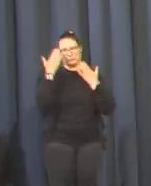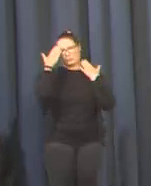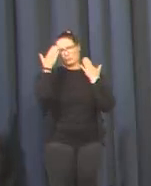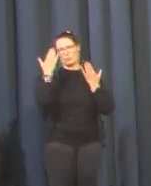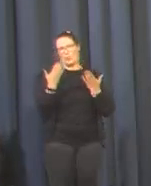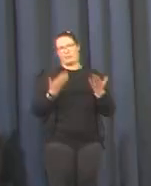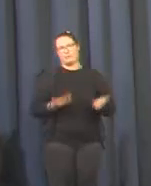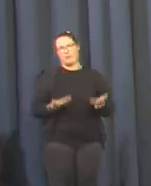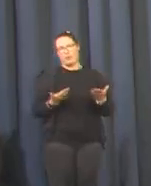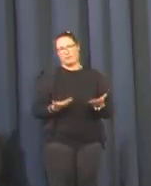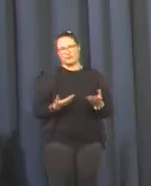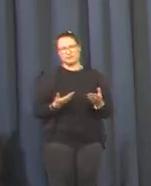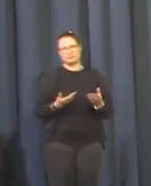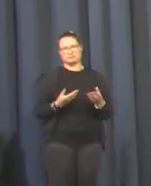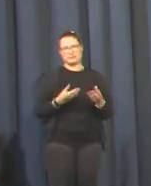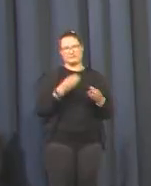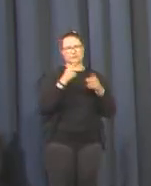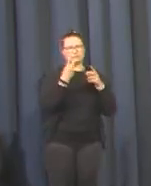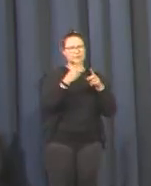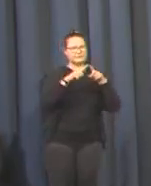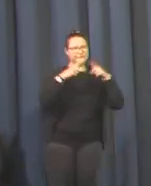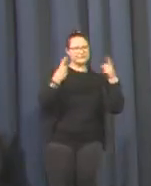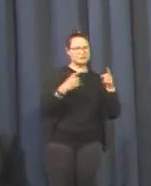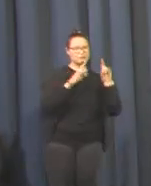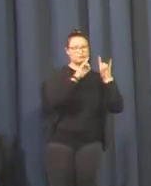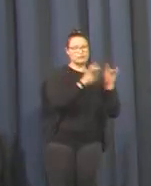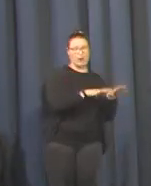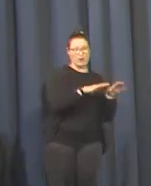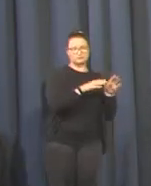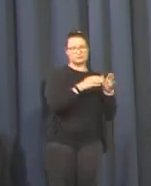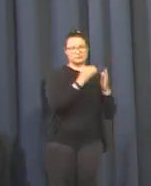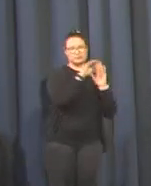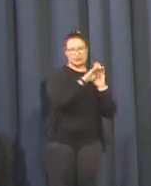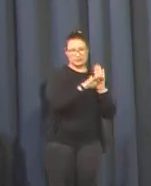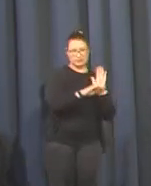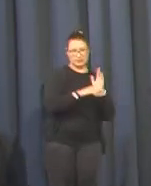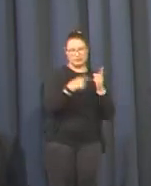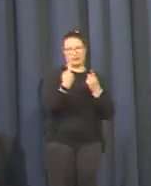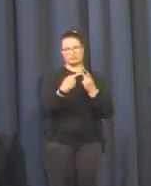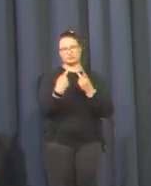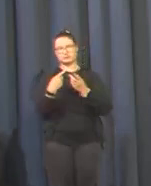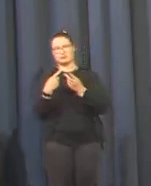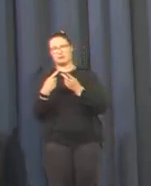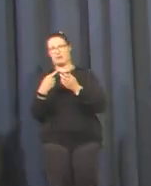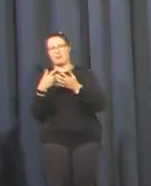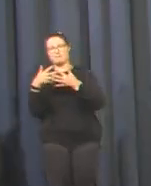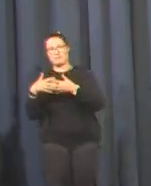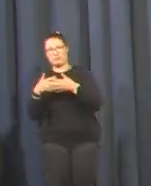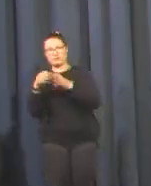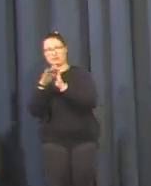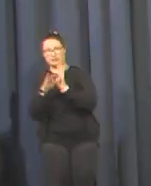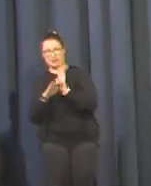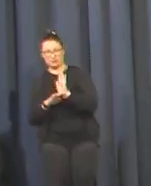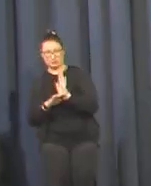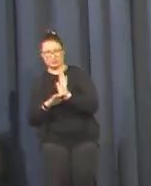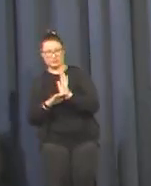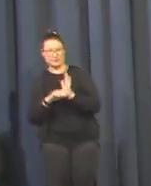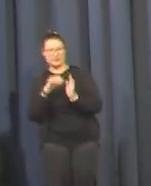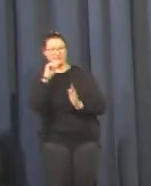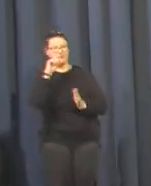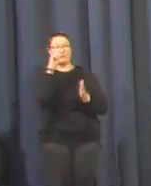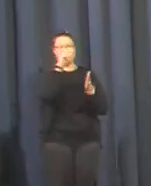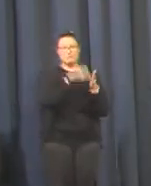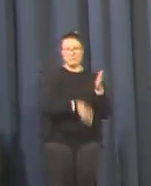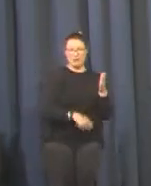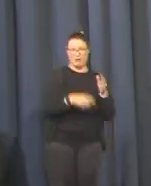standard, I believe, and there's also an American standard that relates to the filtration of lead. So if you were to purchase one